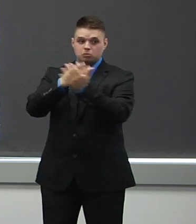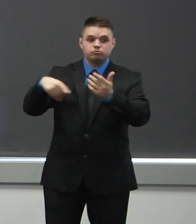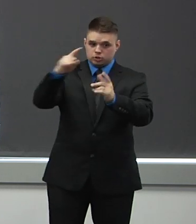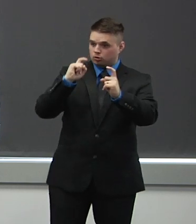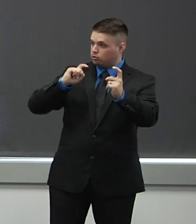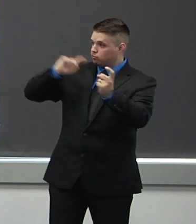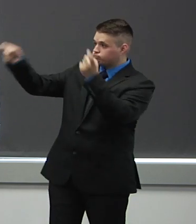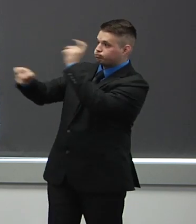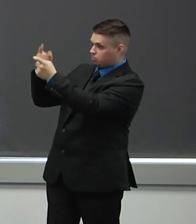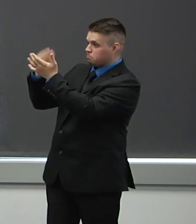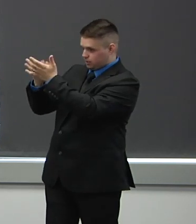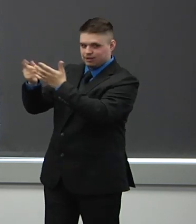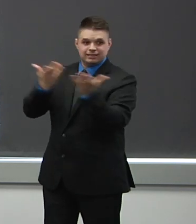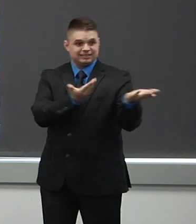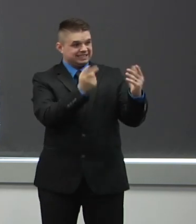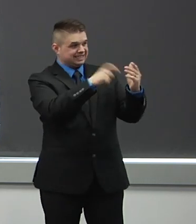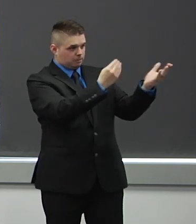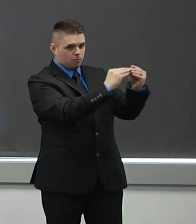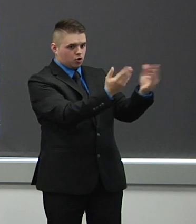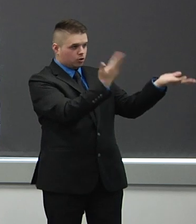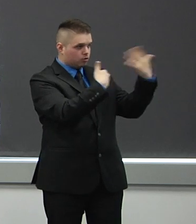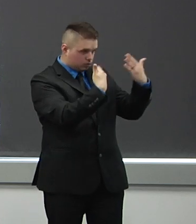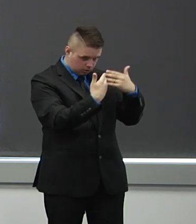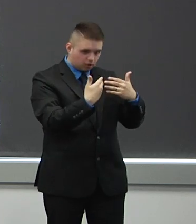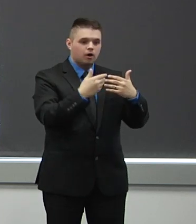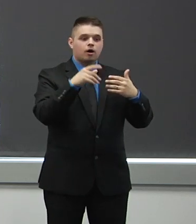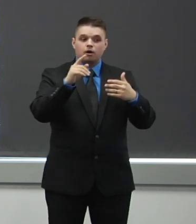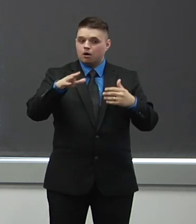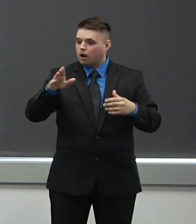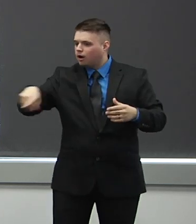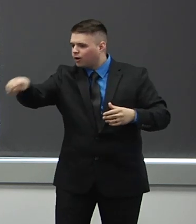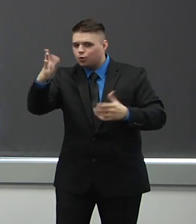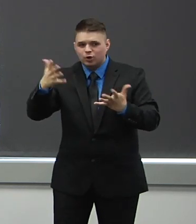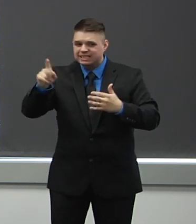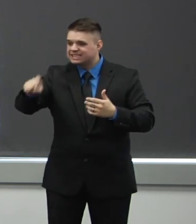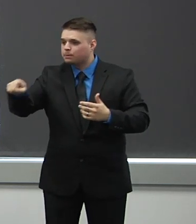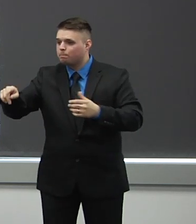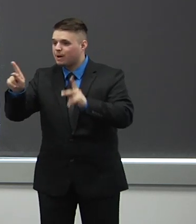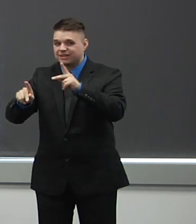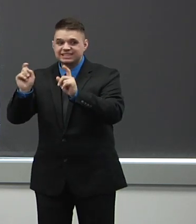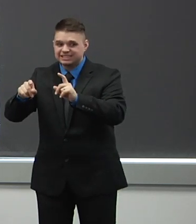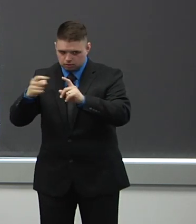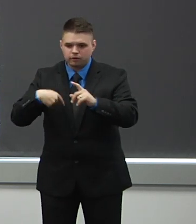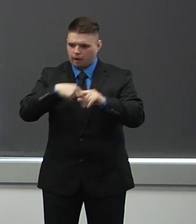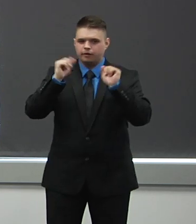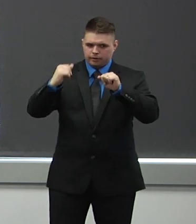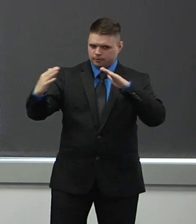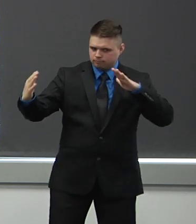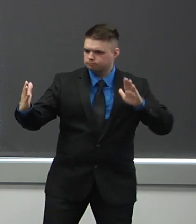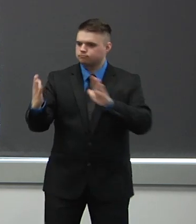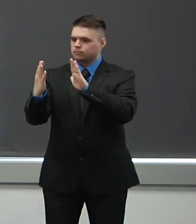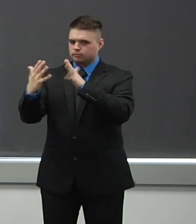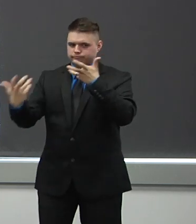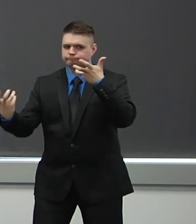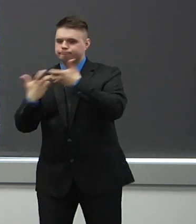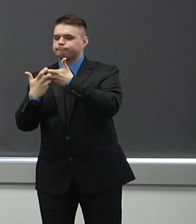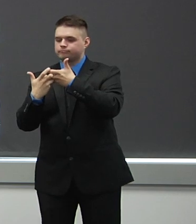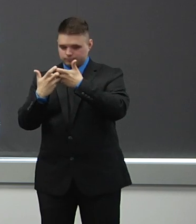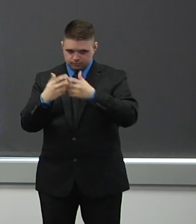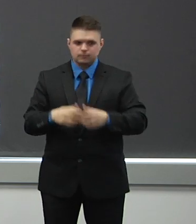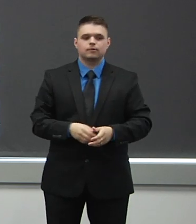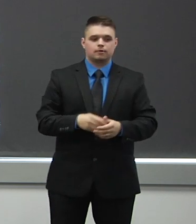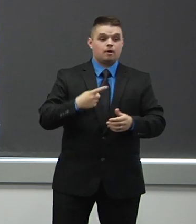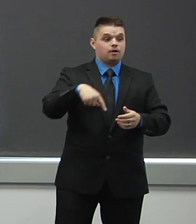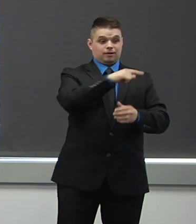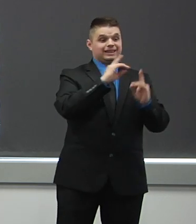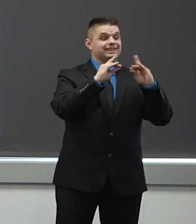review that survey and help us consider how we can, as a state, address those needs for districts, for students for the remainder